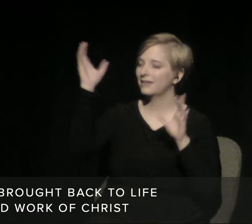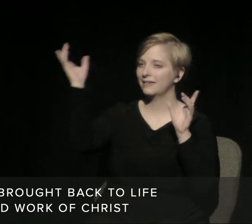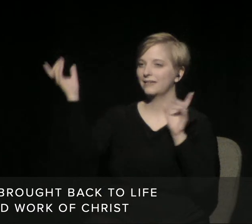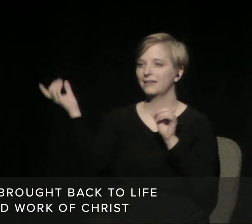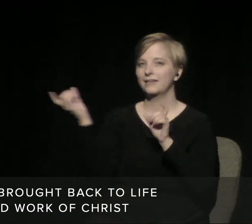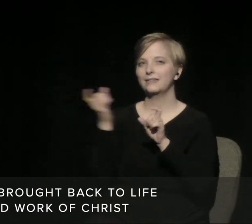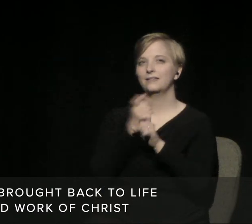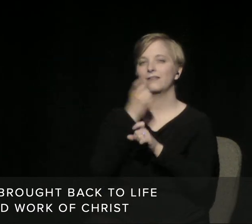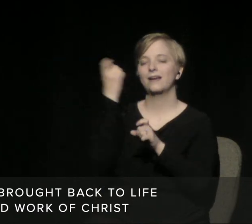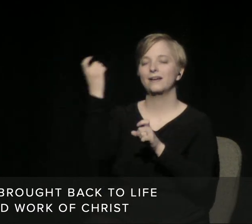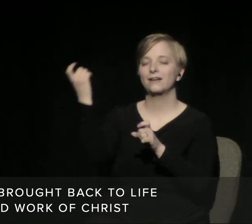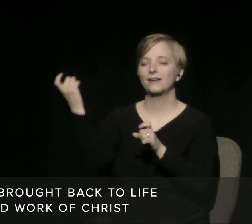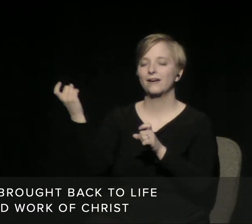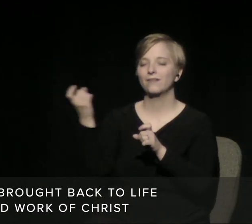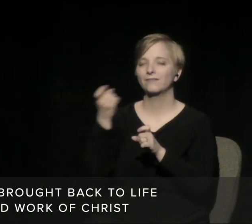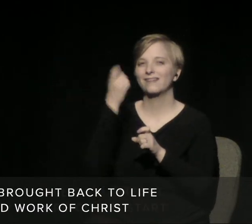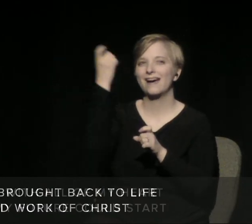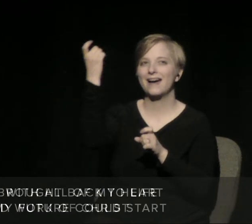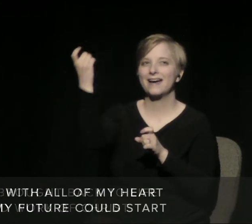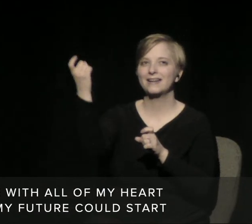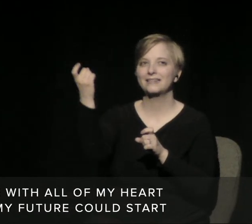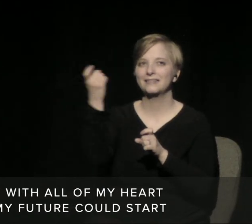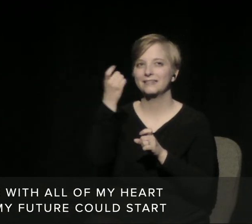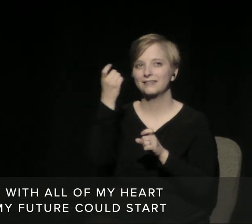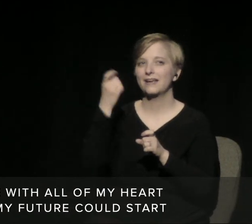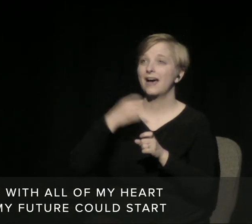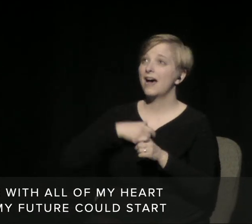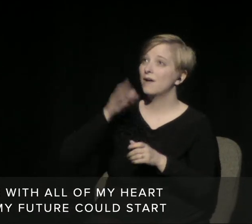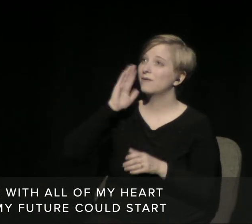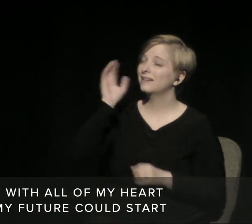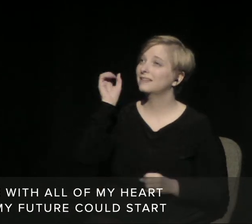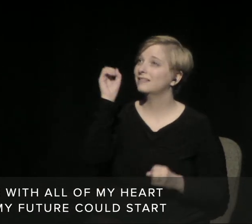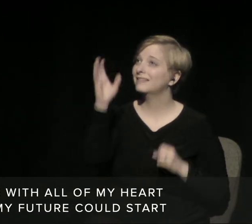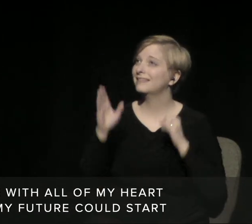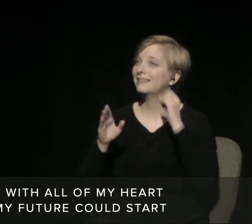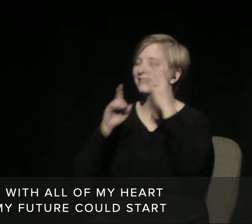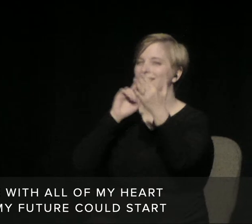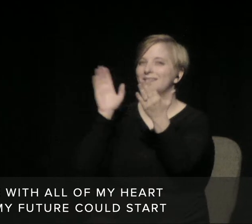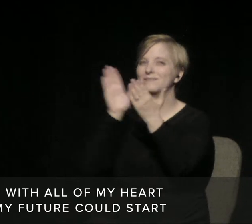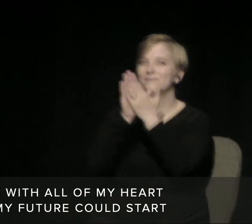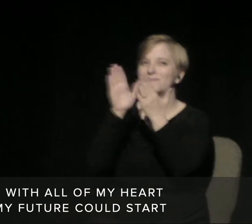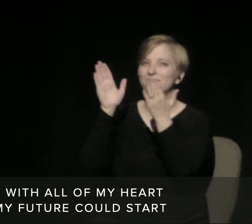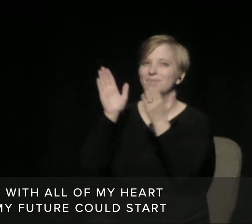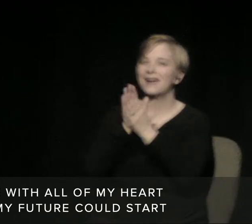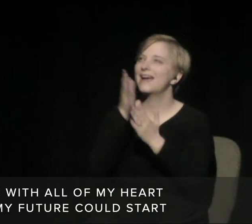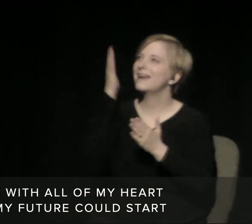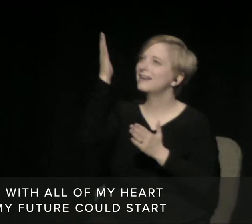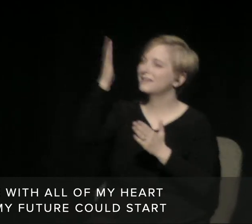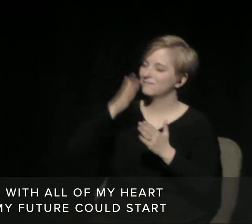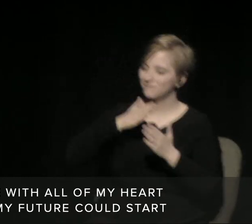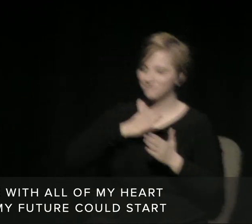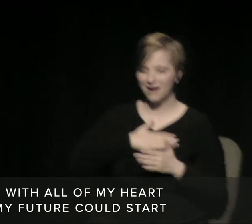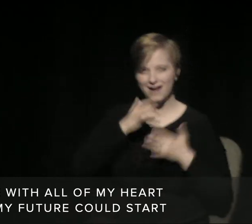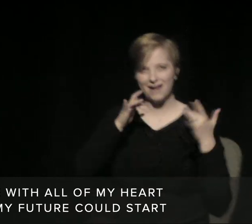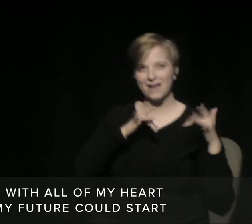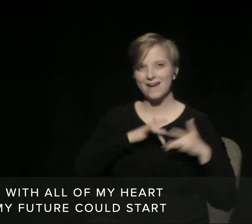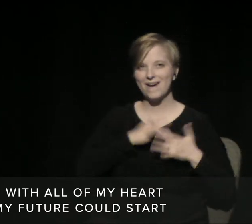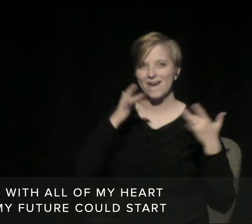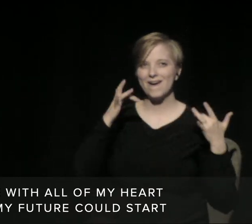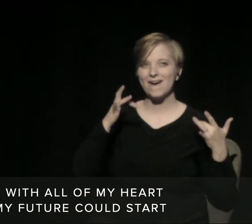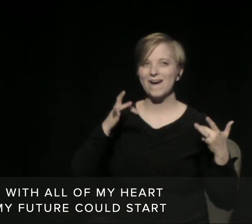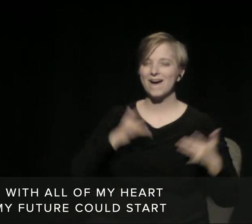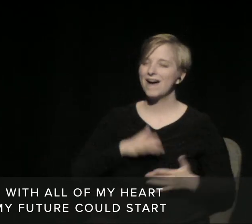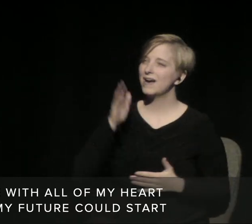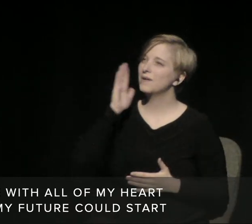the finished work of Christ. So I'll sing your praise with all of my